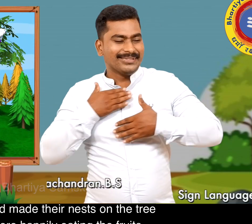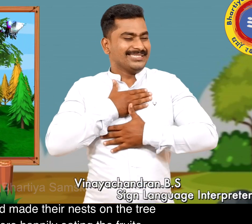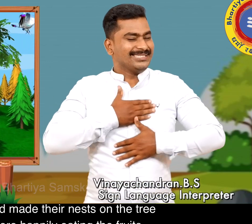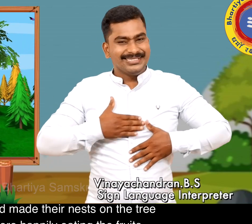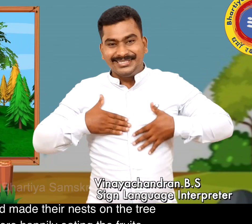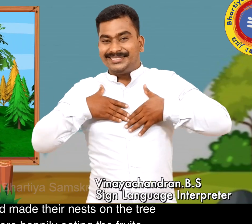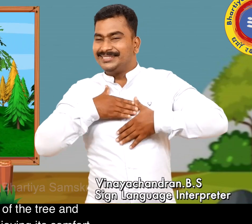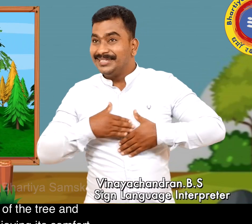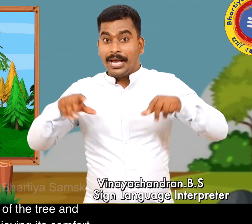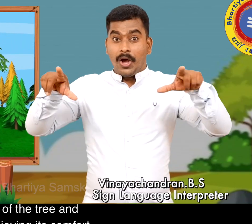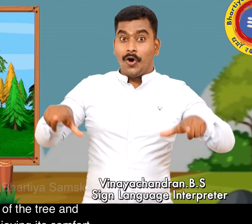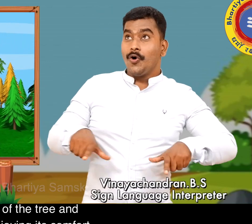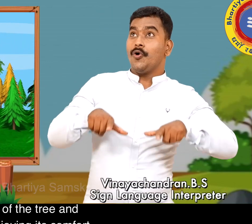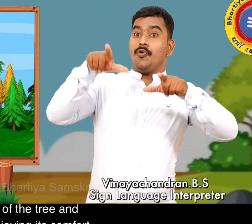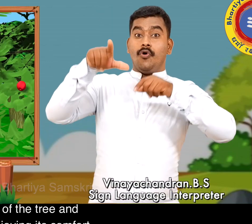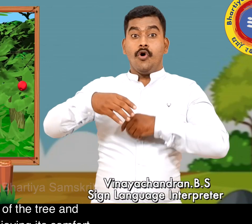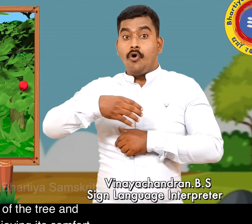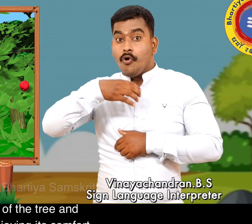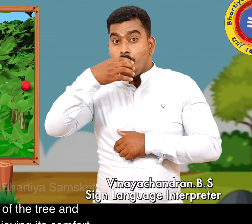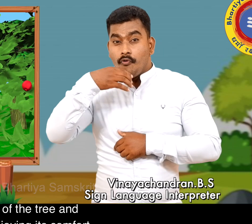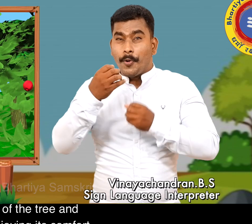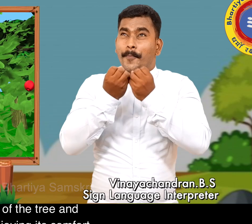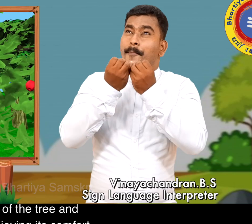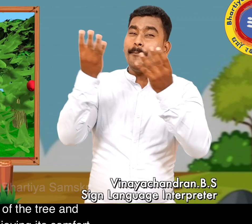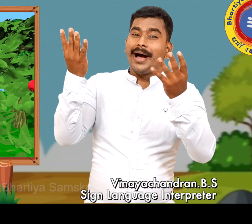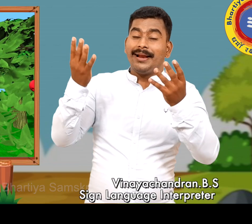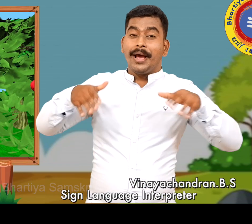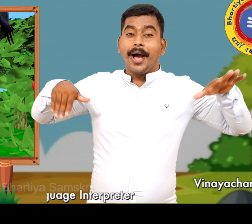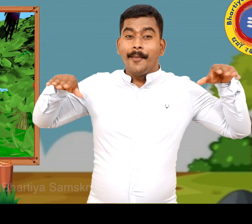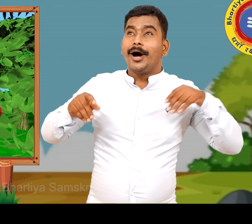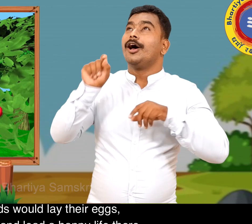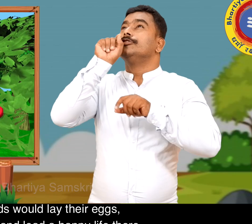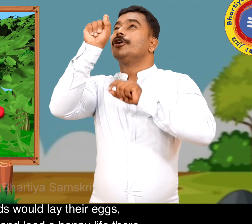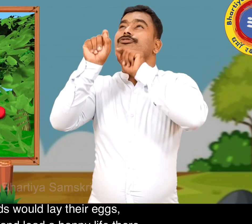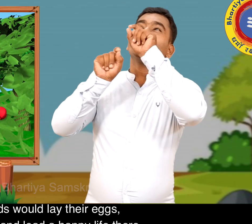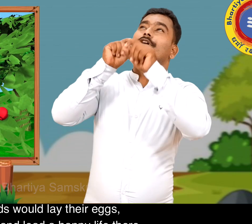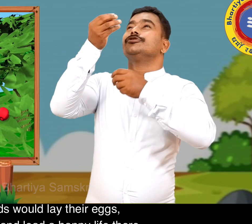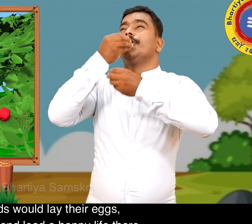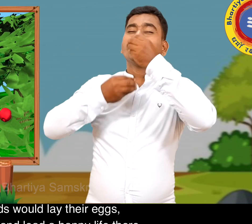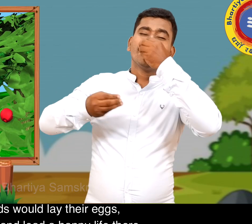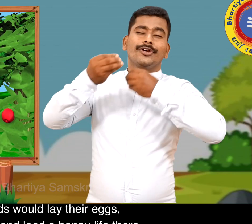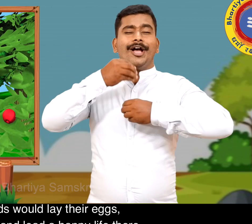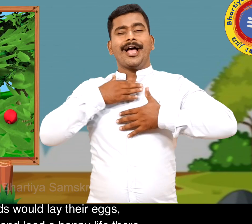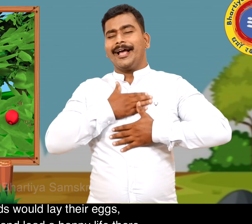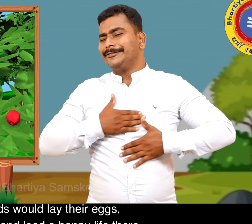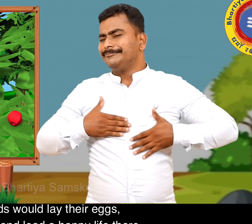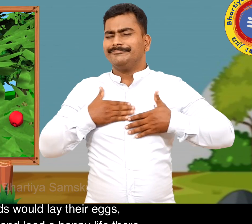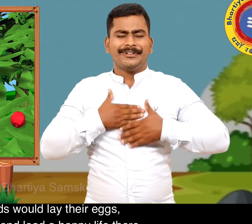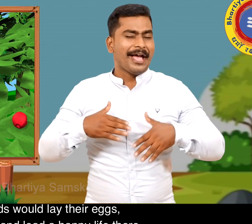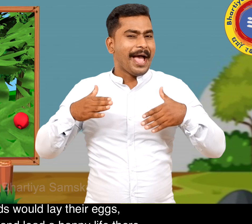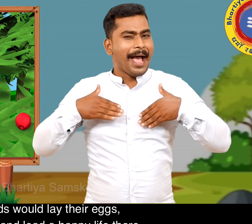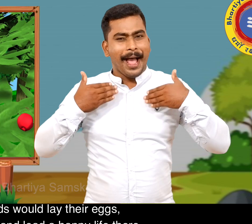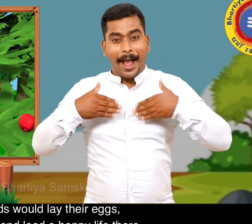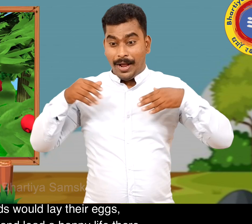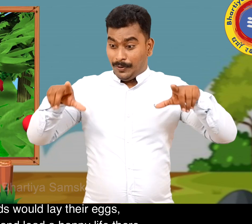eating the fruits of the tree and enjoying its comfort. The birds would lay their eggs,